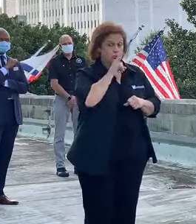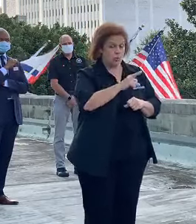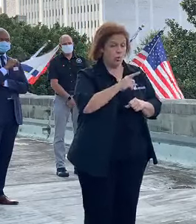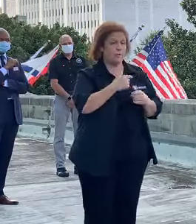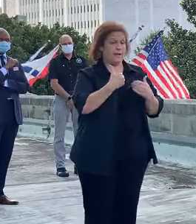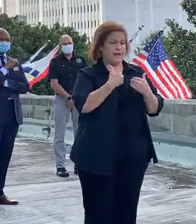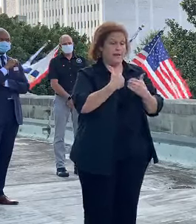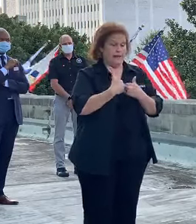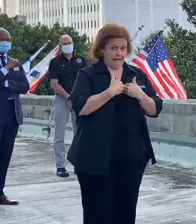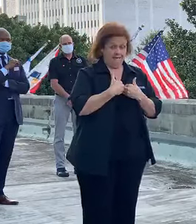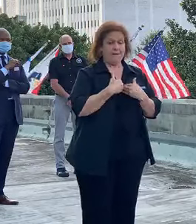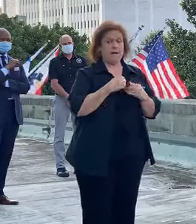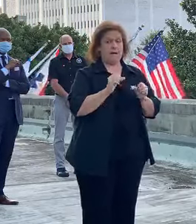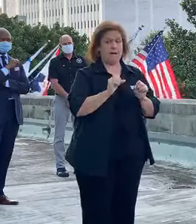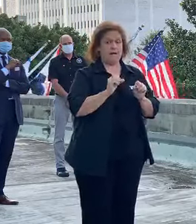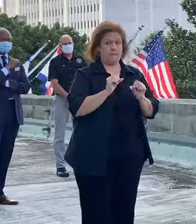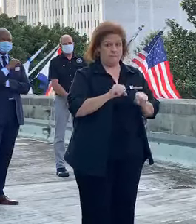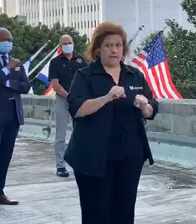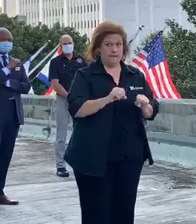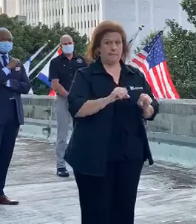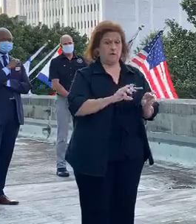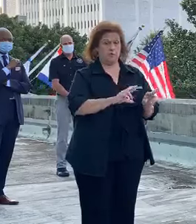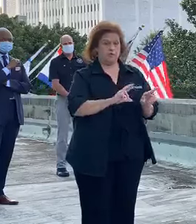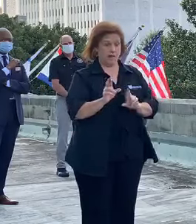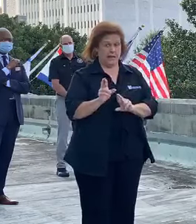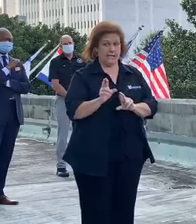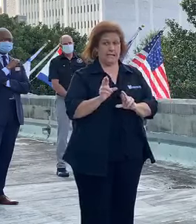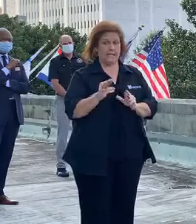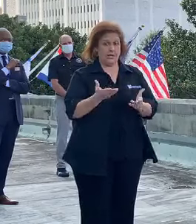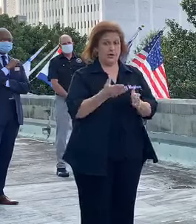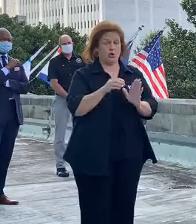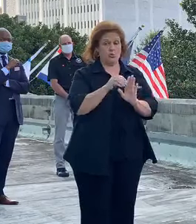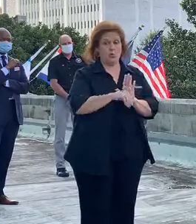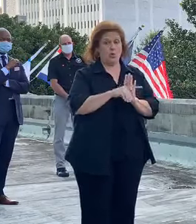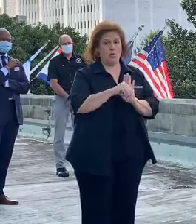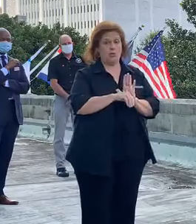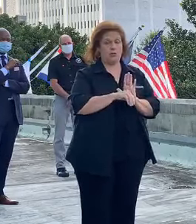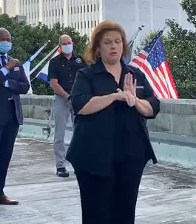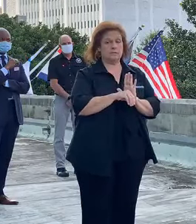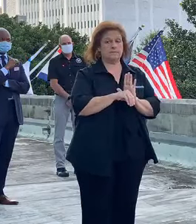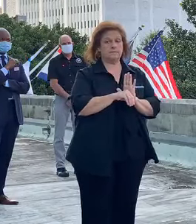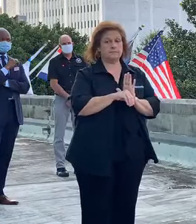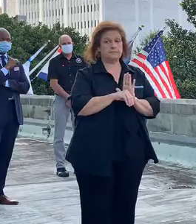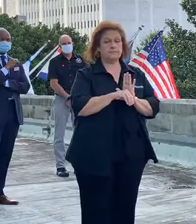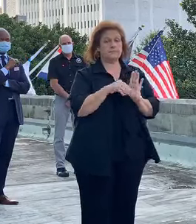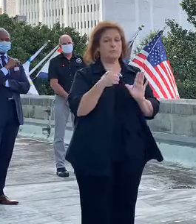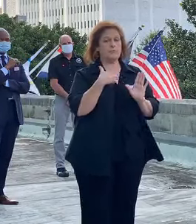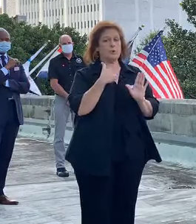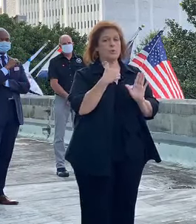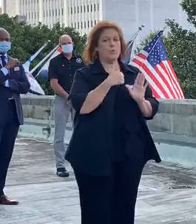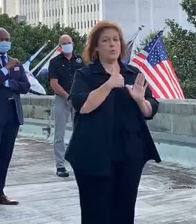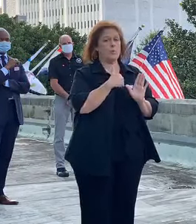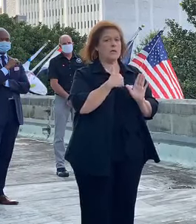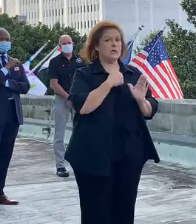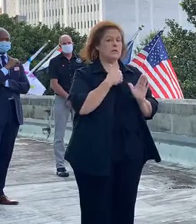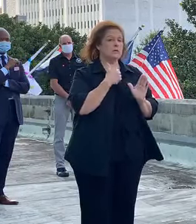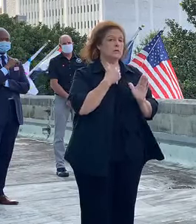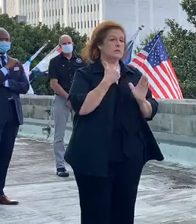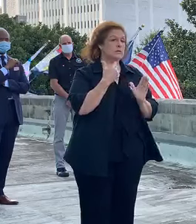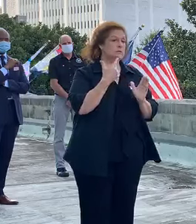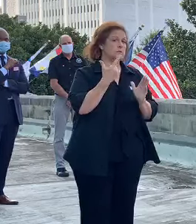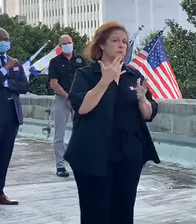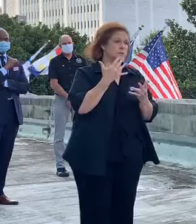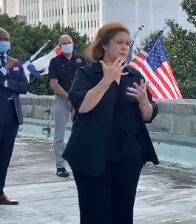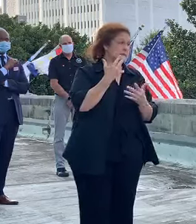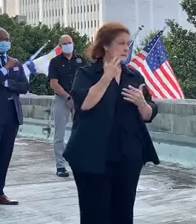the necessary capacity on the ground in Orleans Parish, and we're waiting what that number is, unless